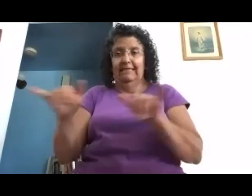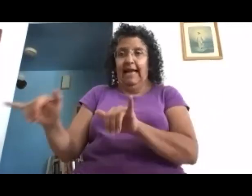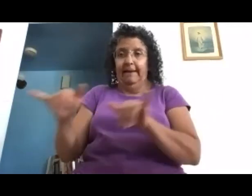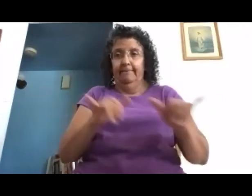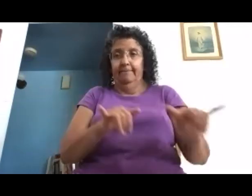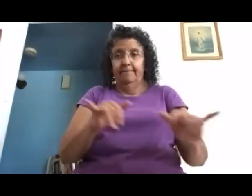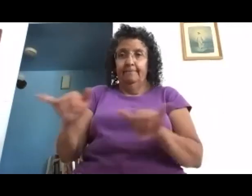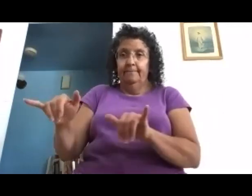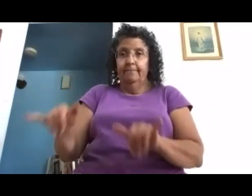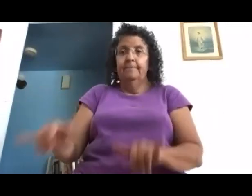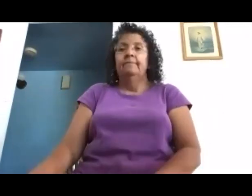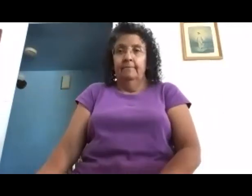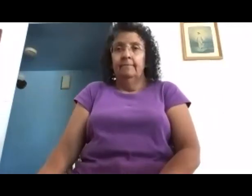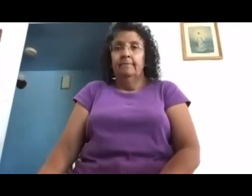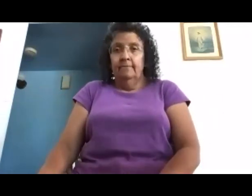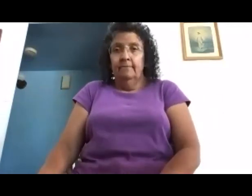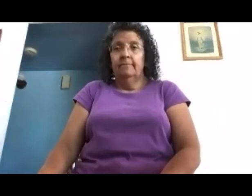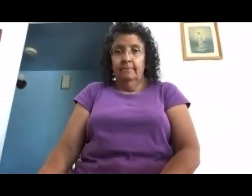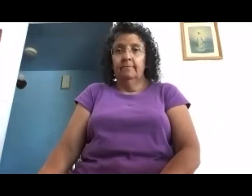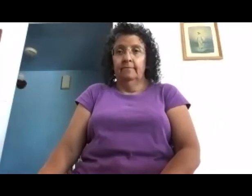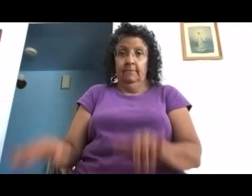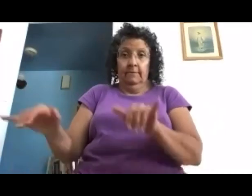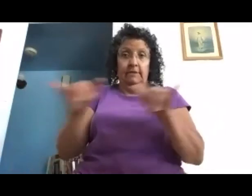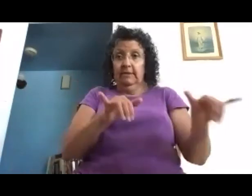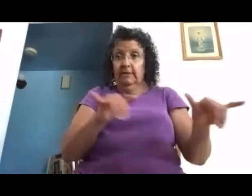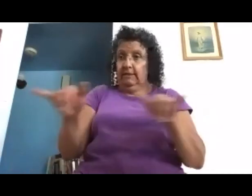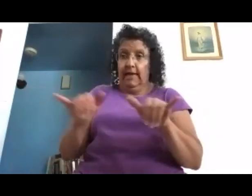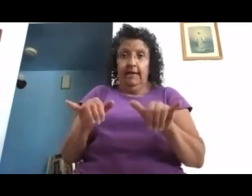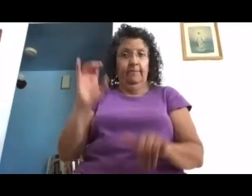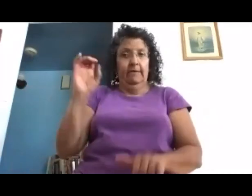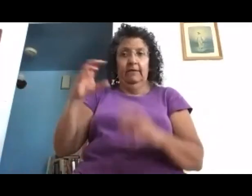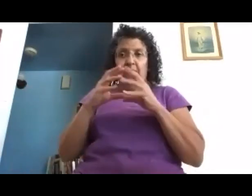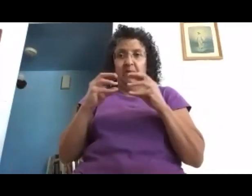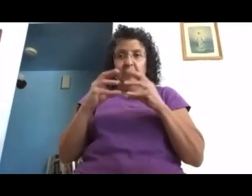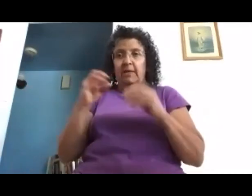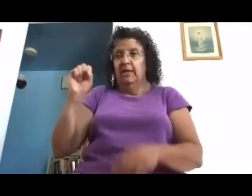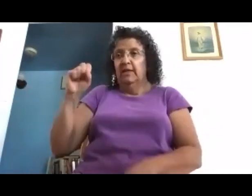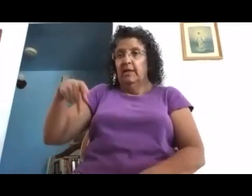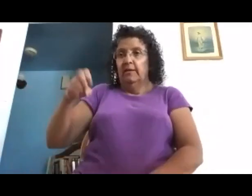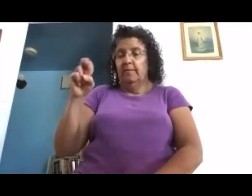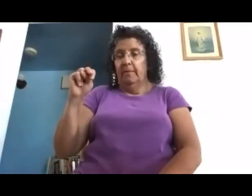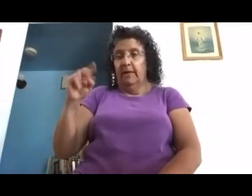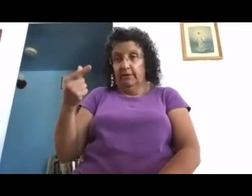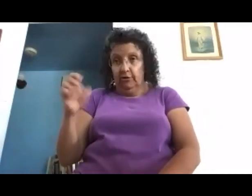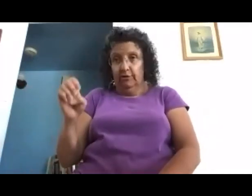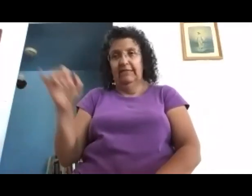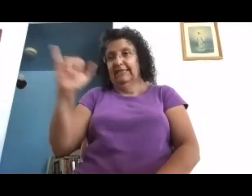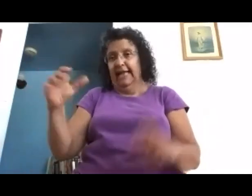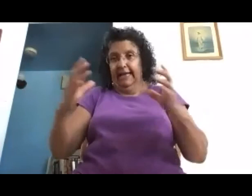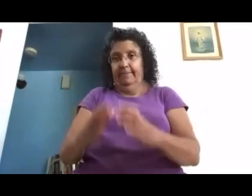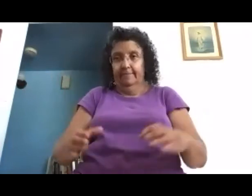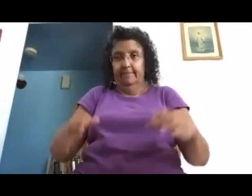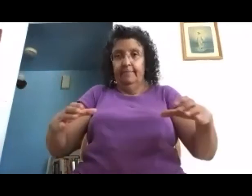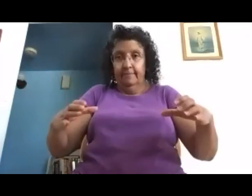Yeah, so the same sponge, the same container, and they do have the same amount of